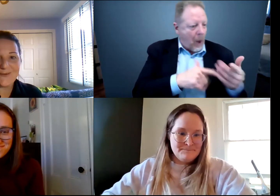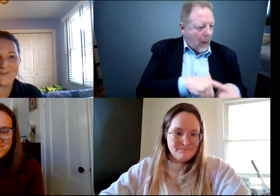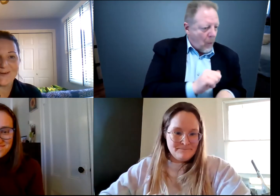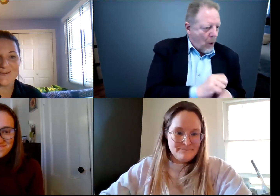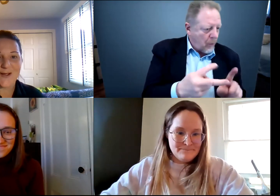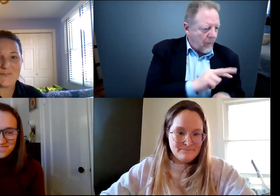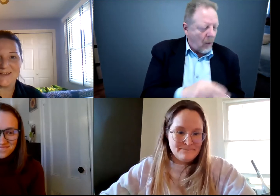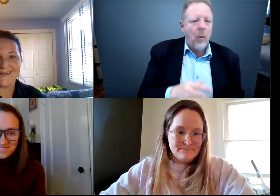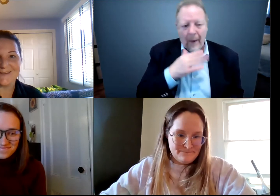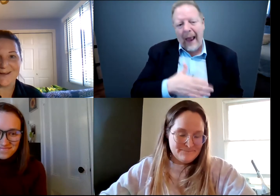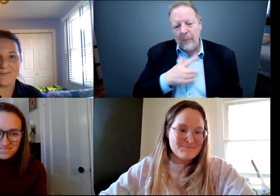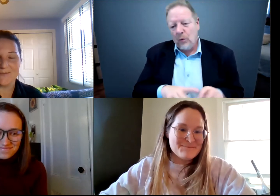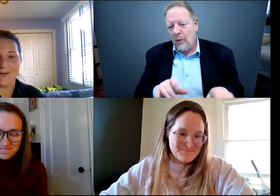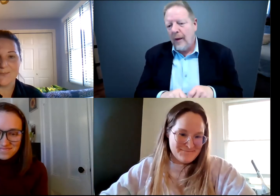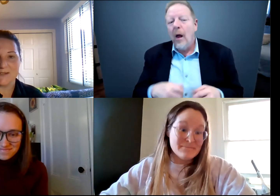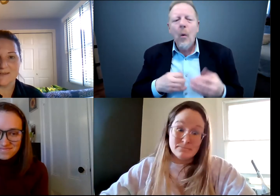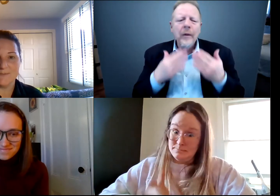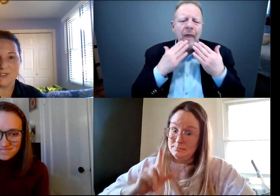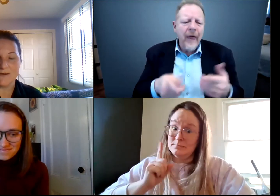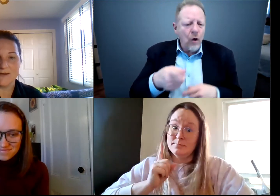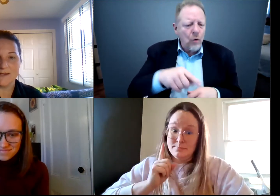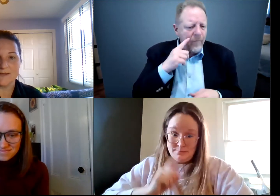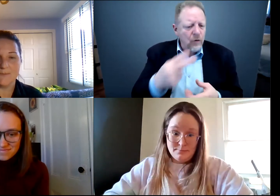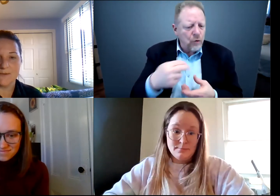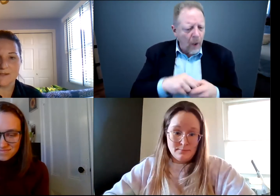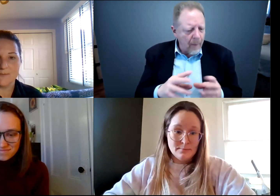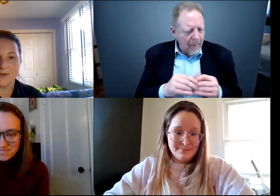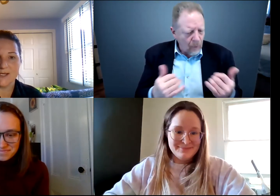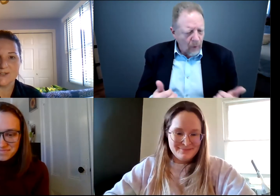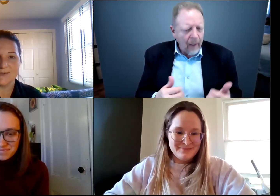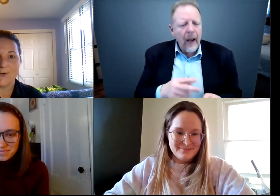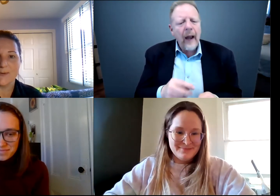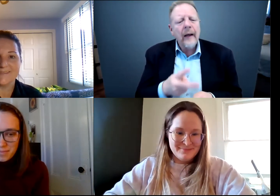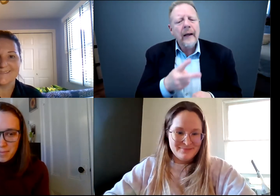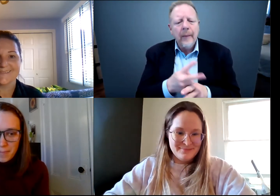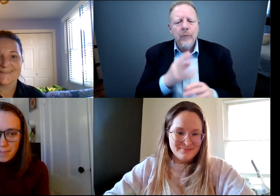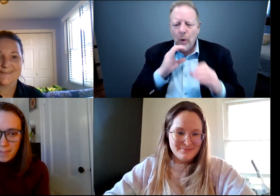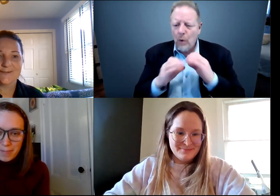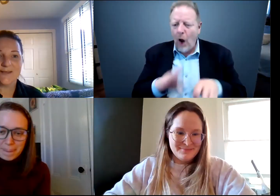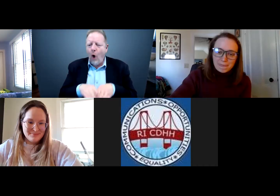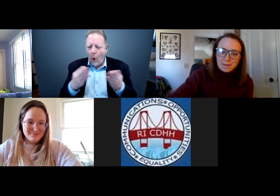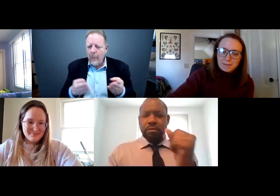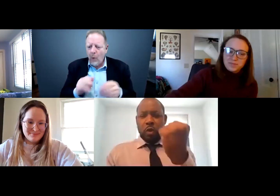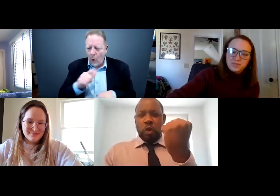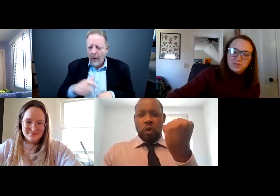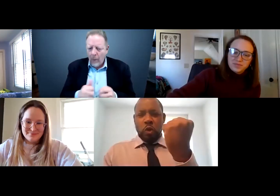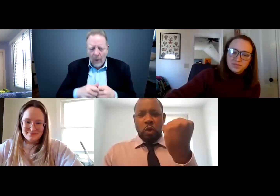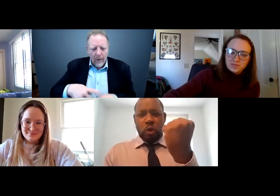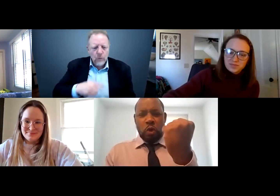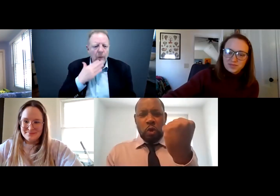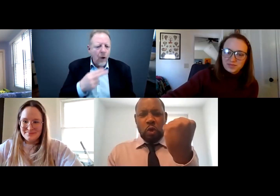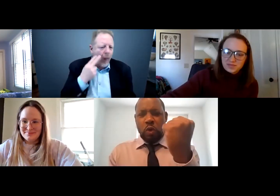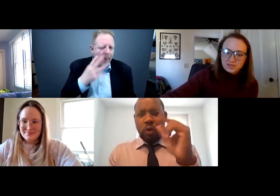like I said, feel free to drop in anytime, and we hope to keep sharing and keeping the communication open. So thank you, Heather and